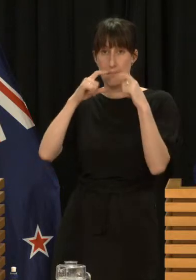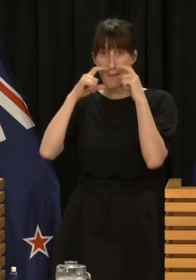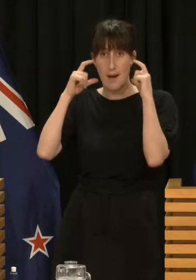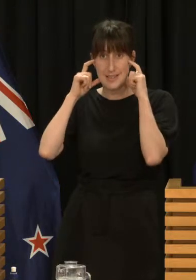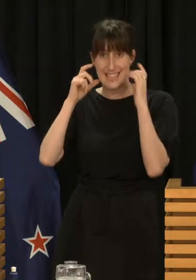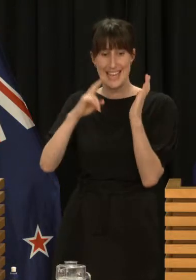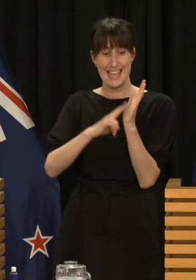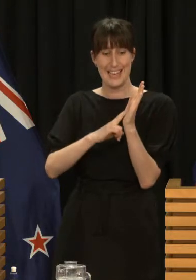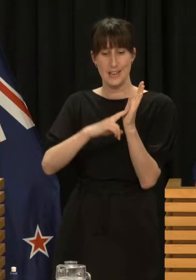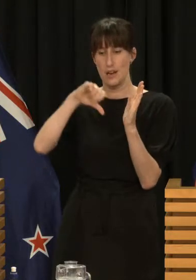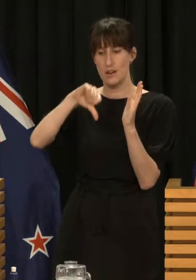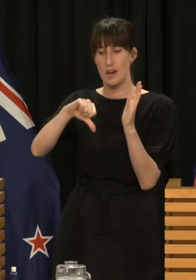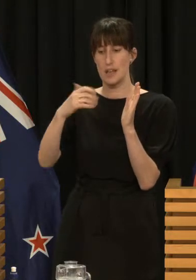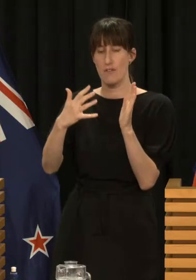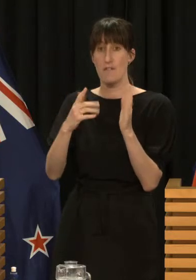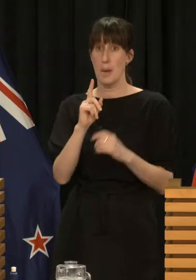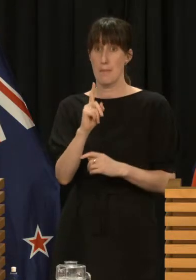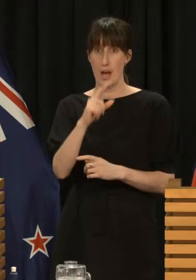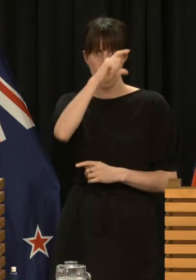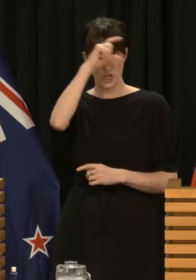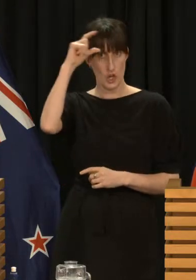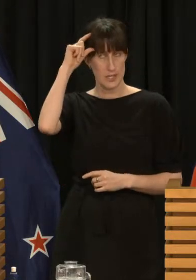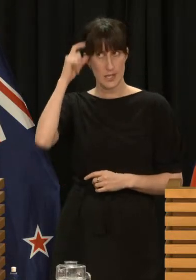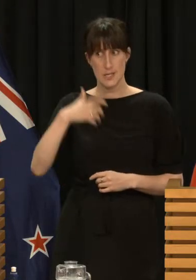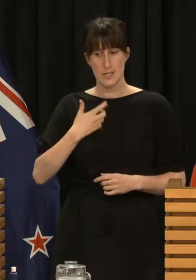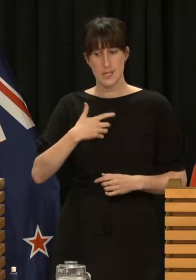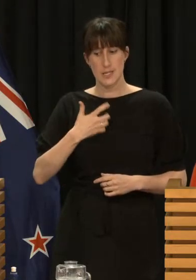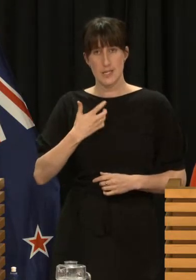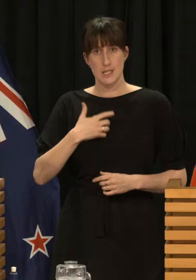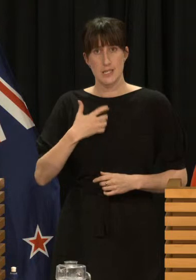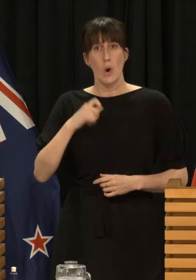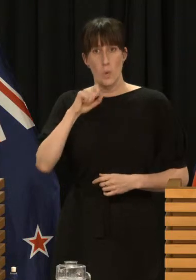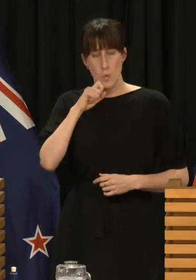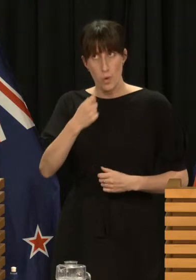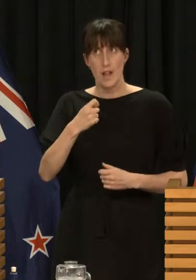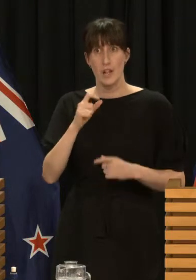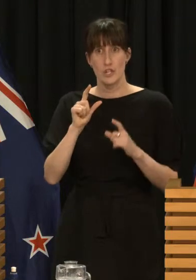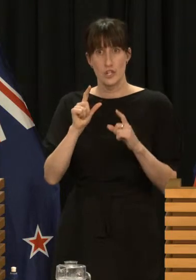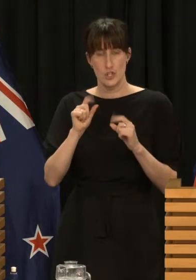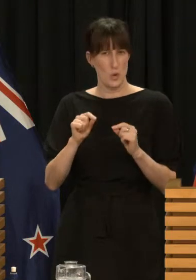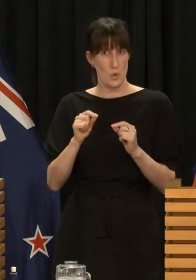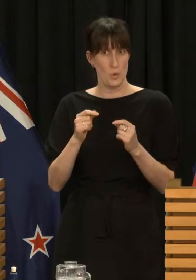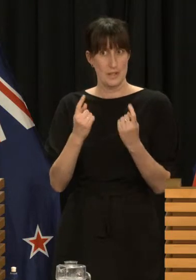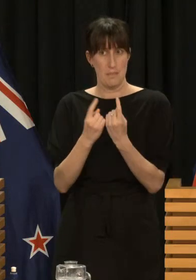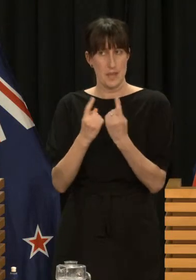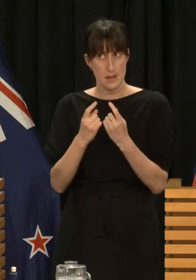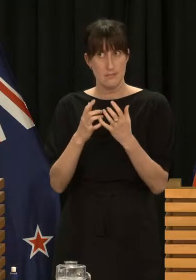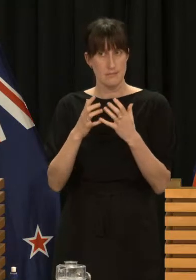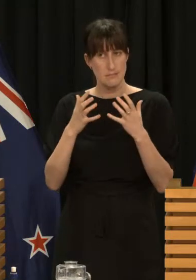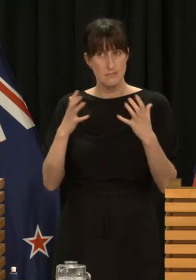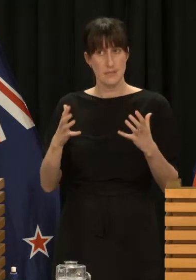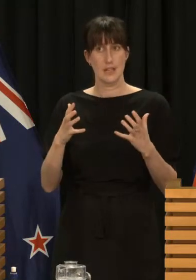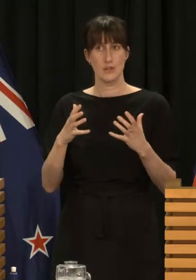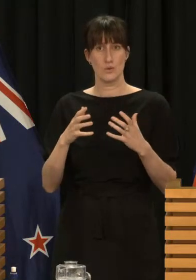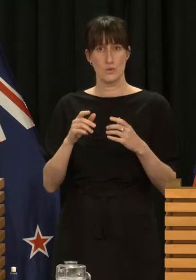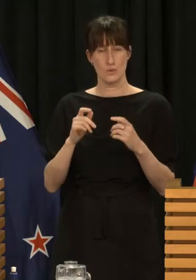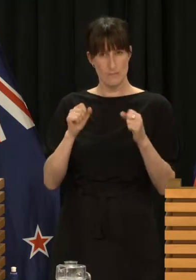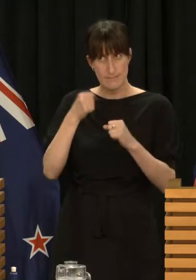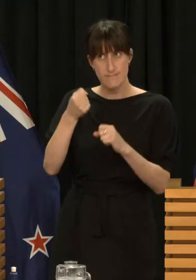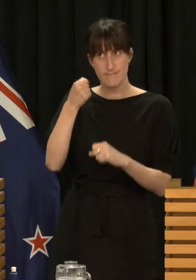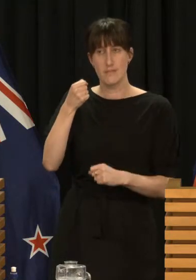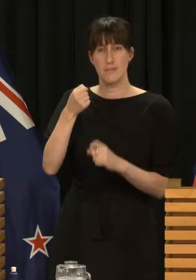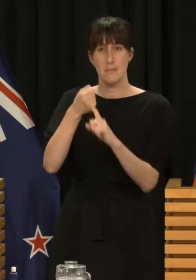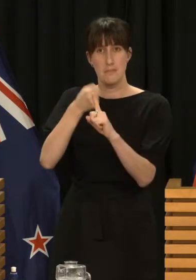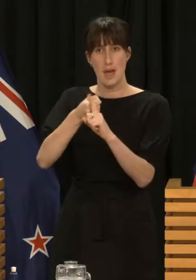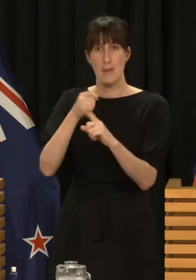take action. Is that a big concern? Look, like I said, it's something that we're looking at, and as soon as we get that advice, we'll talk